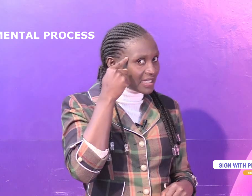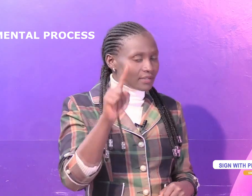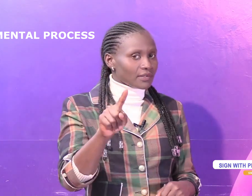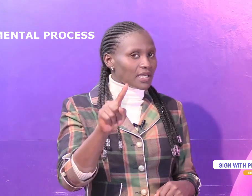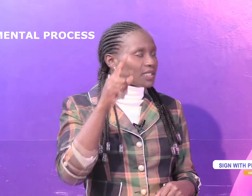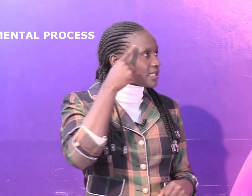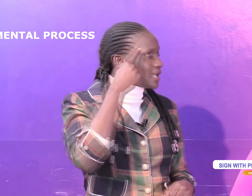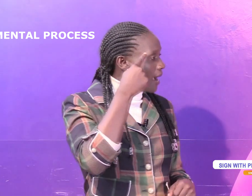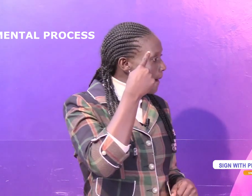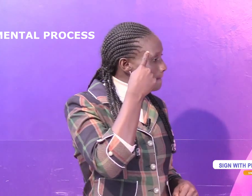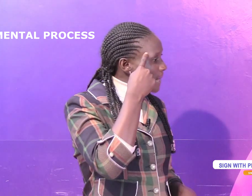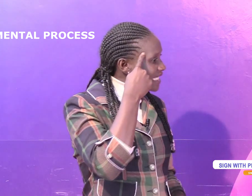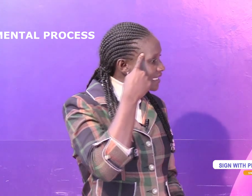it is here. Mind.